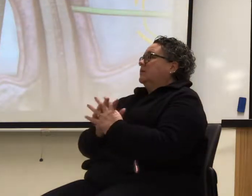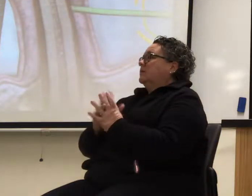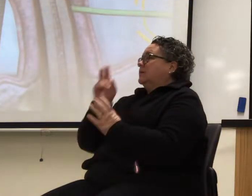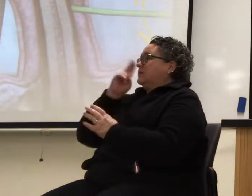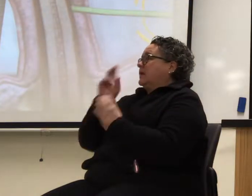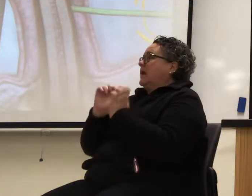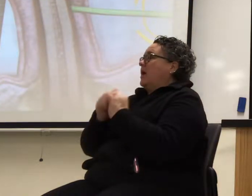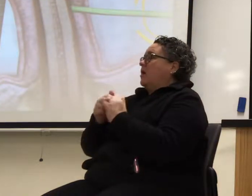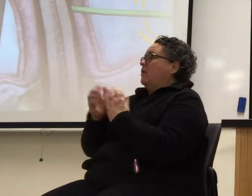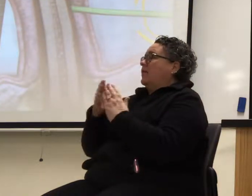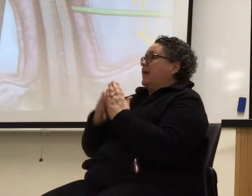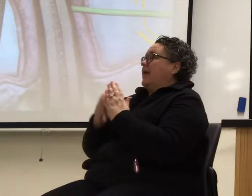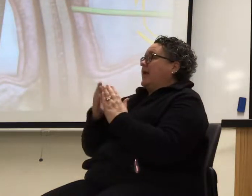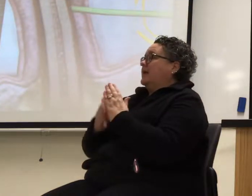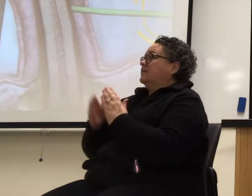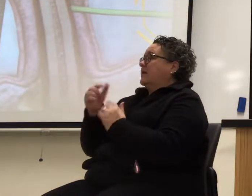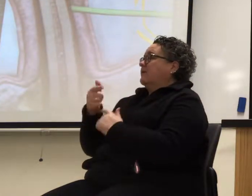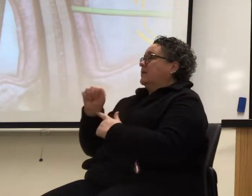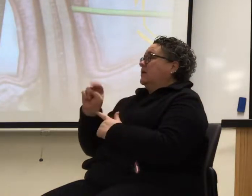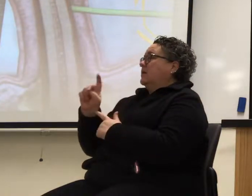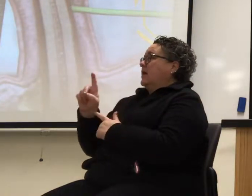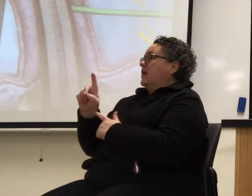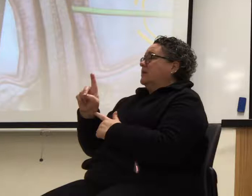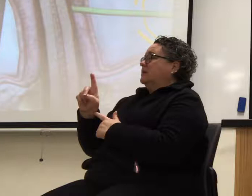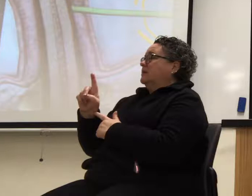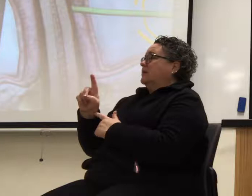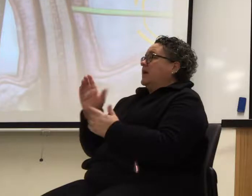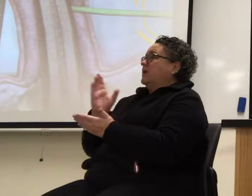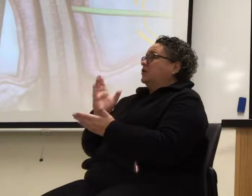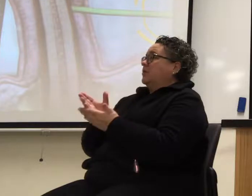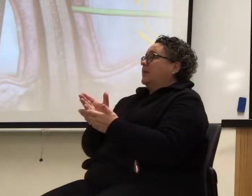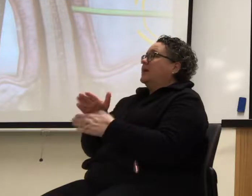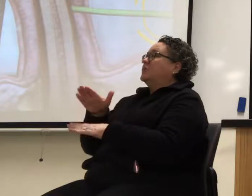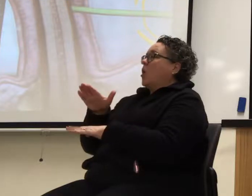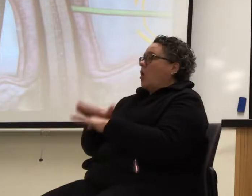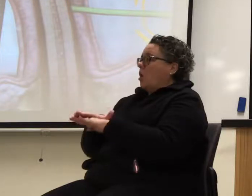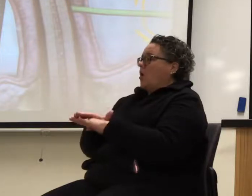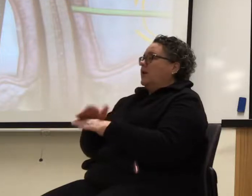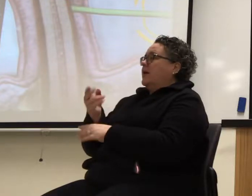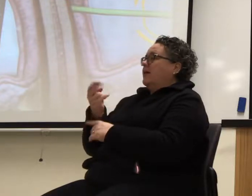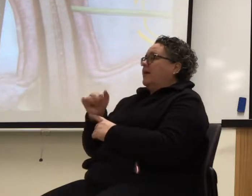how the end of the gland, it terminates on the hair follicle.